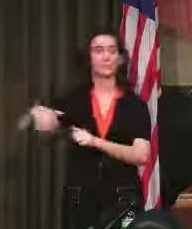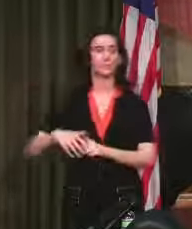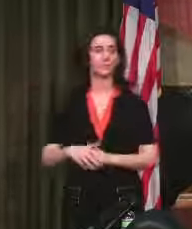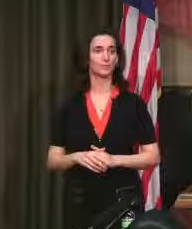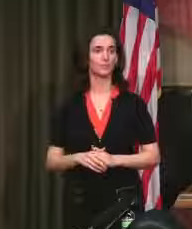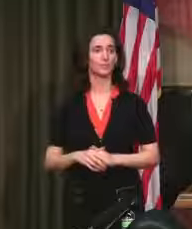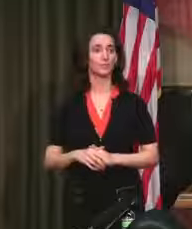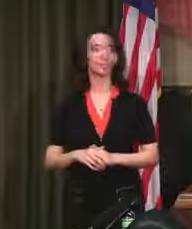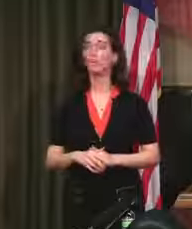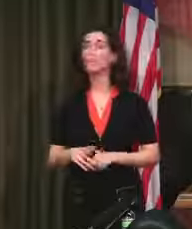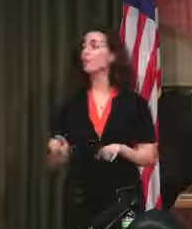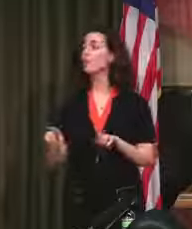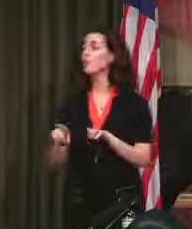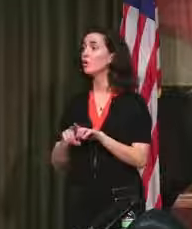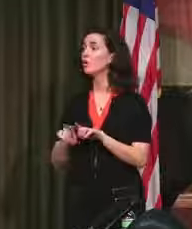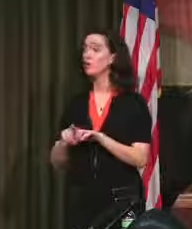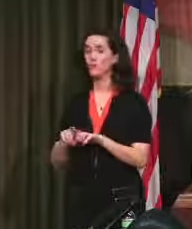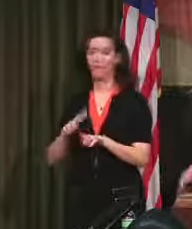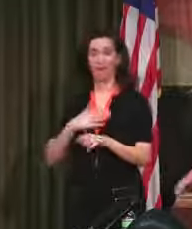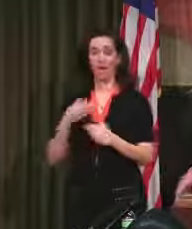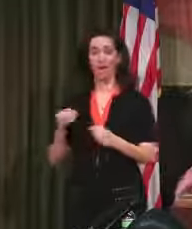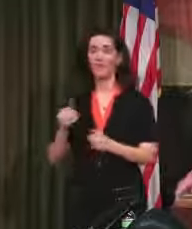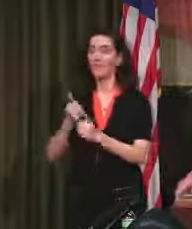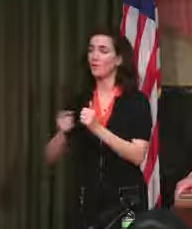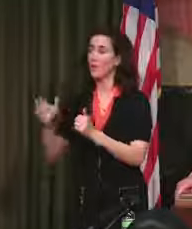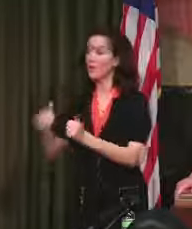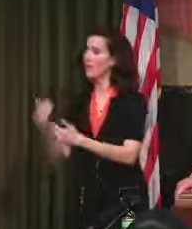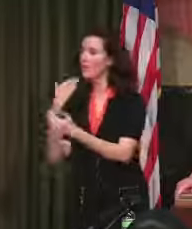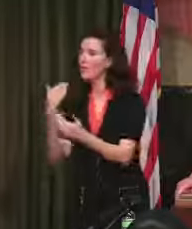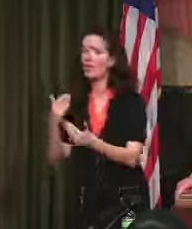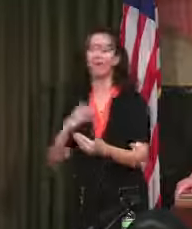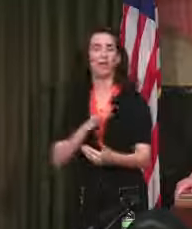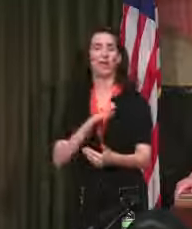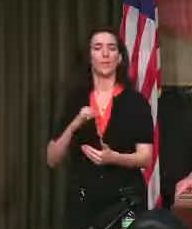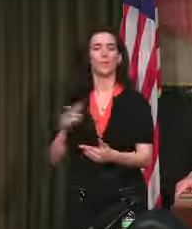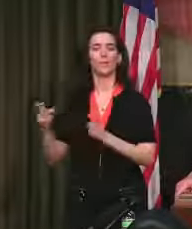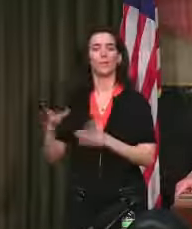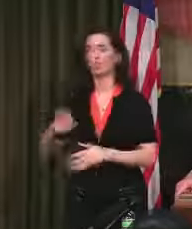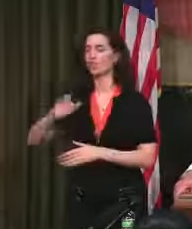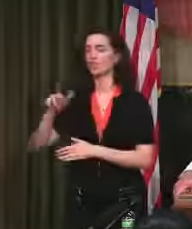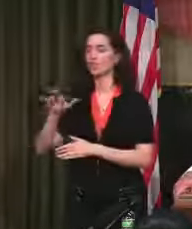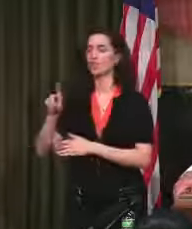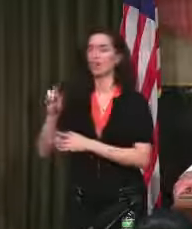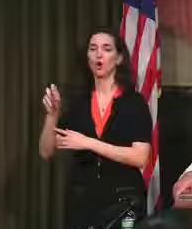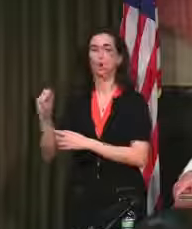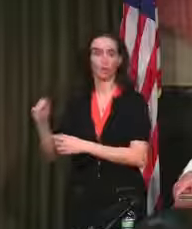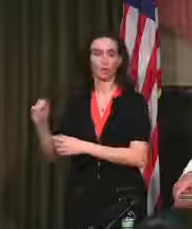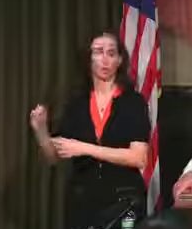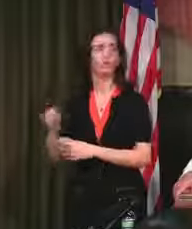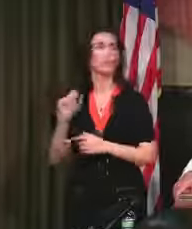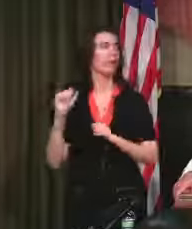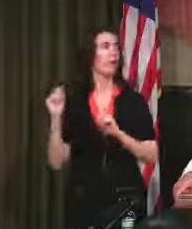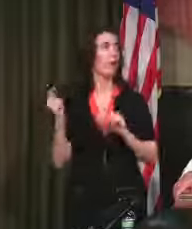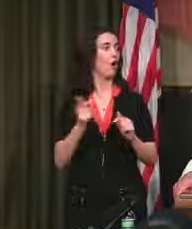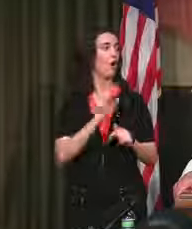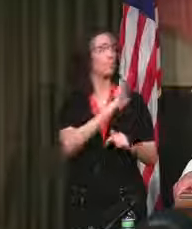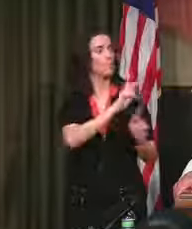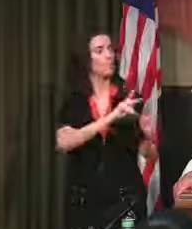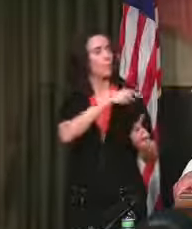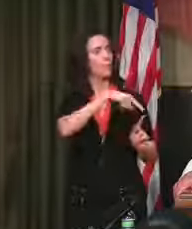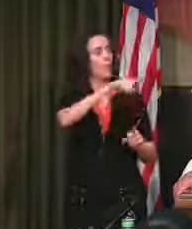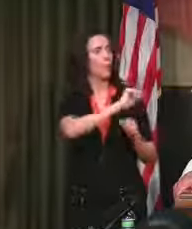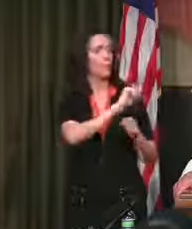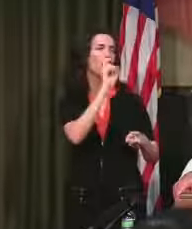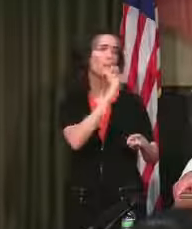thank everyone in my office, my Commissioner of Administration, Jay Darden, and all of your folks who work